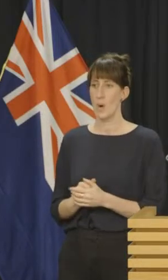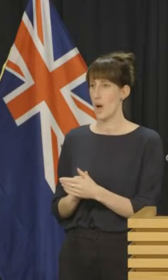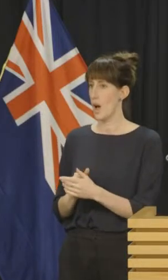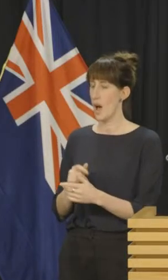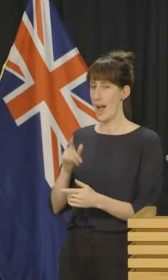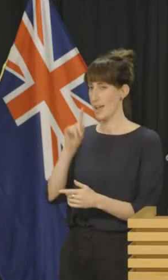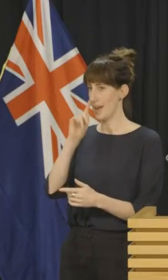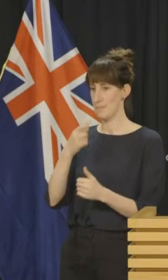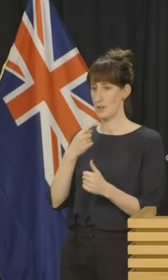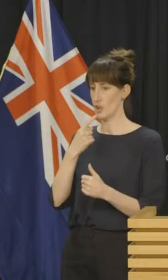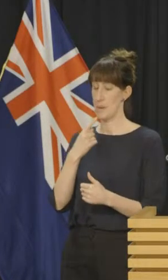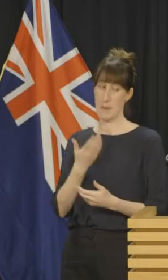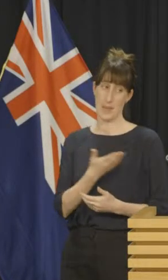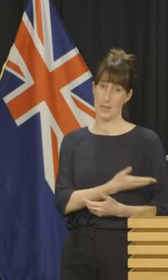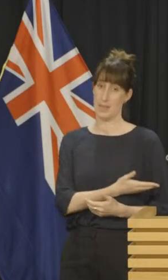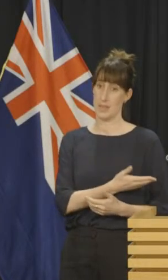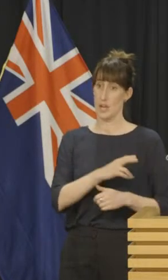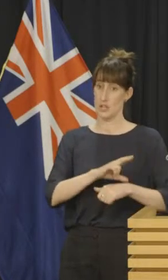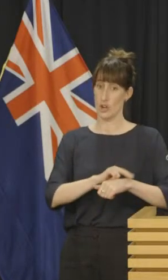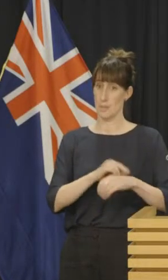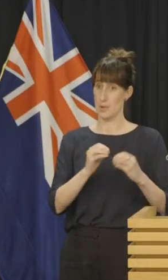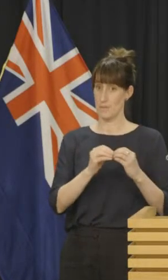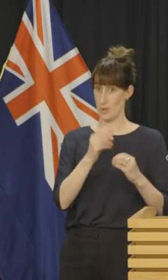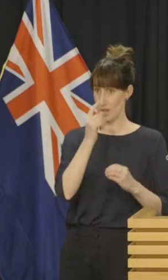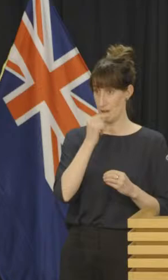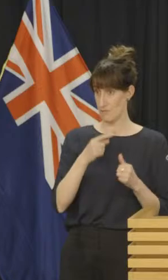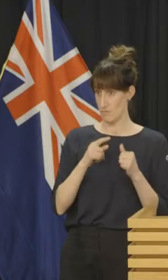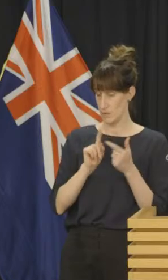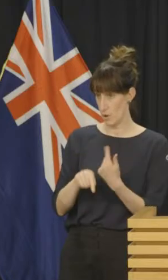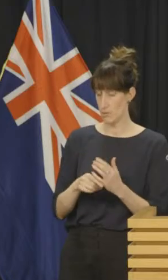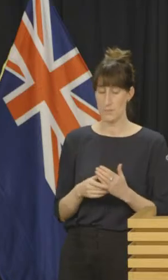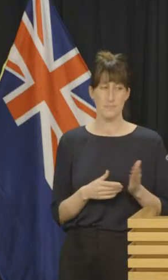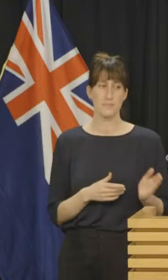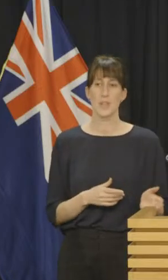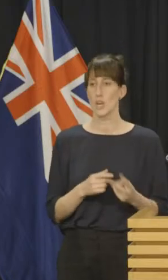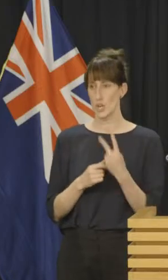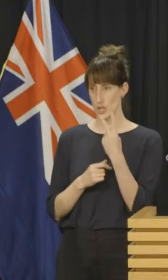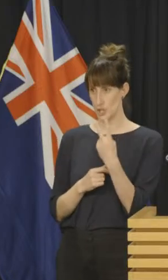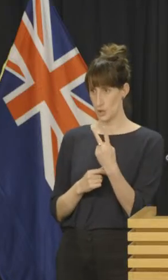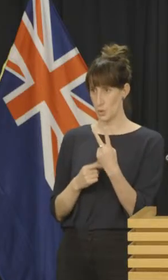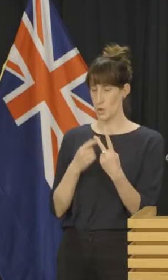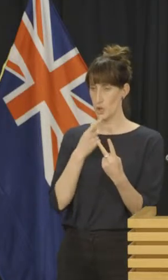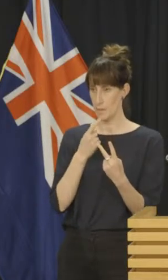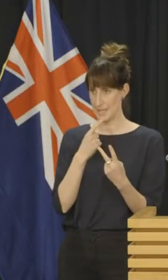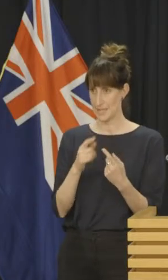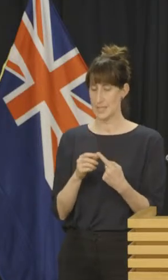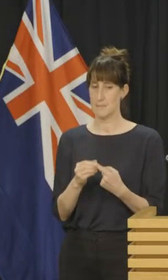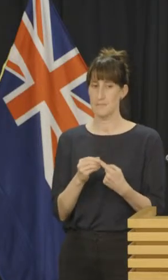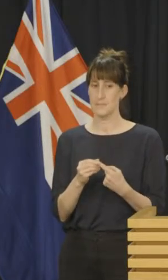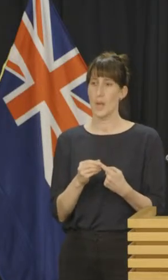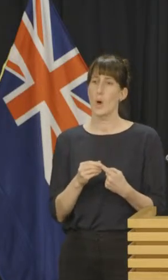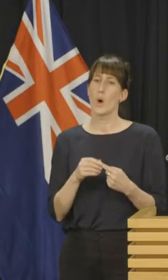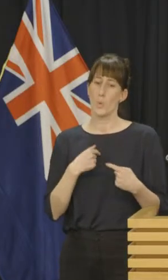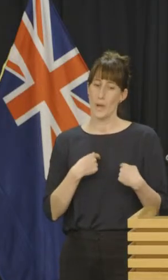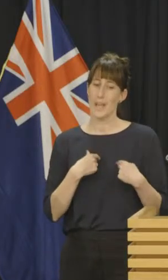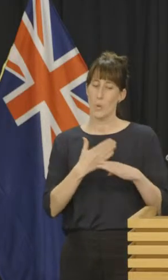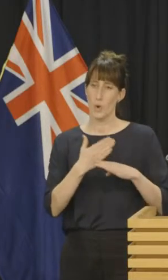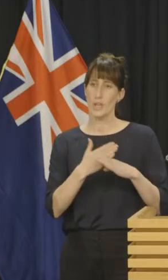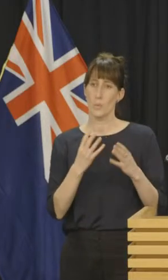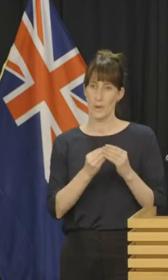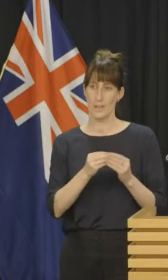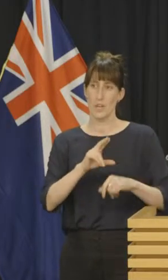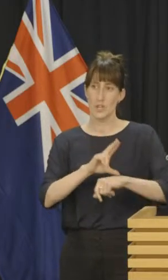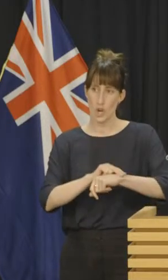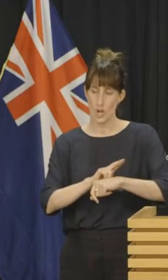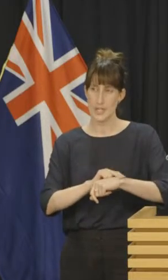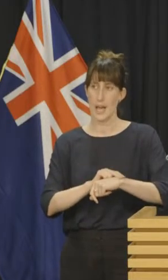that, though. But hang on, we'll just get the answer. So just 2 comments to make, and we're working with the clinicians, including Bev